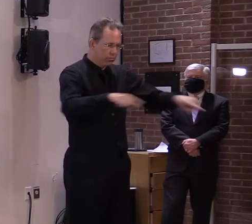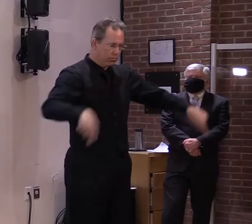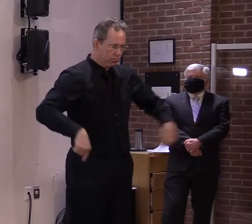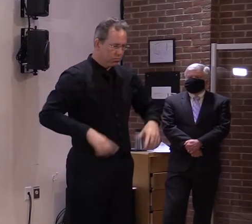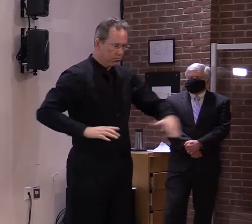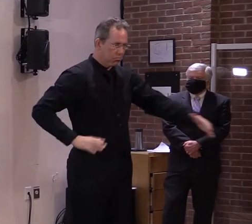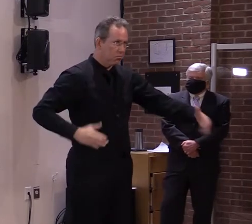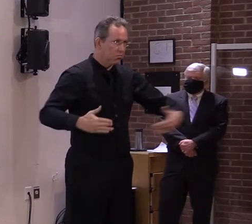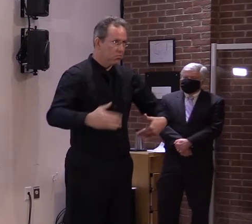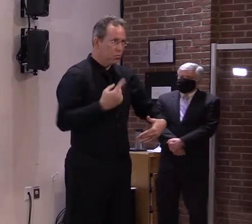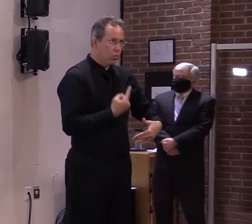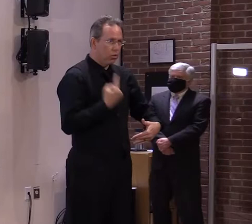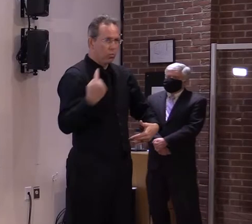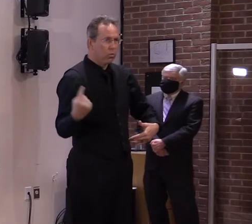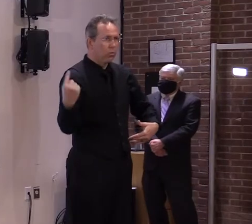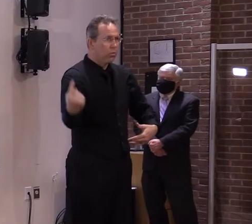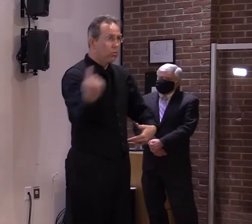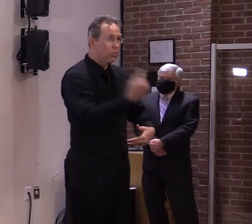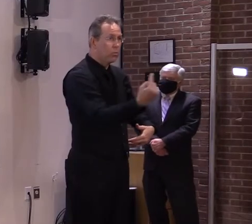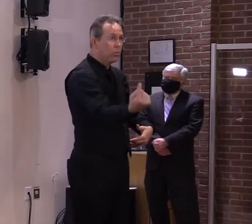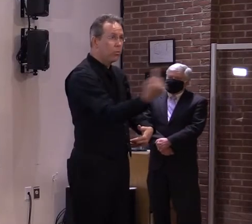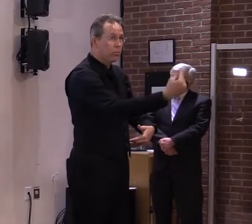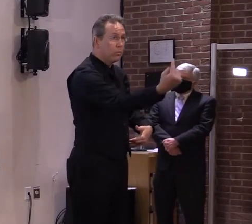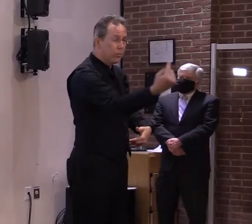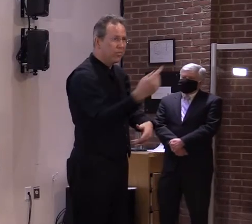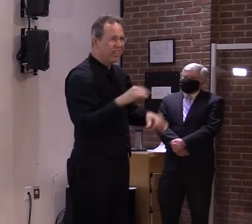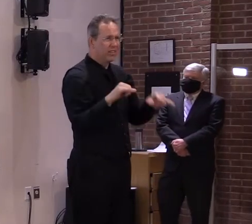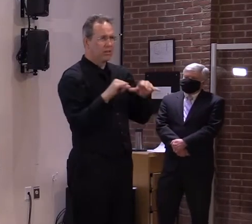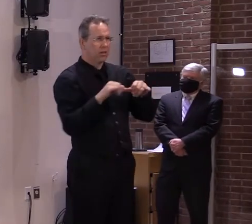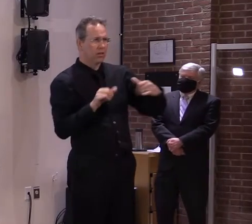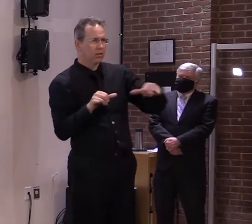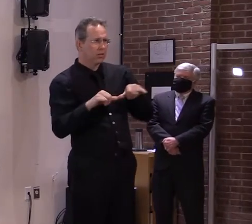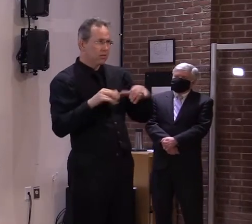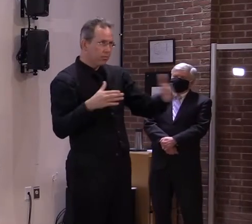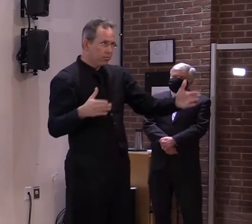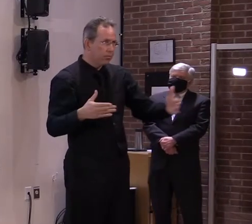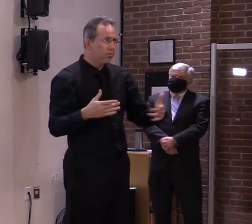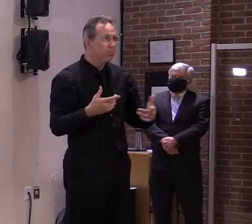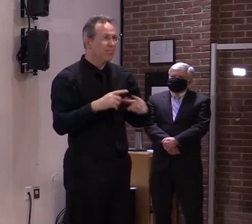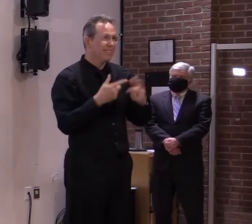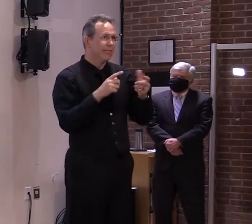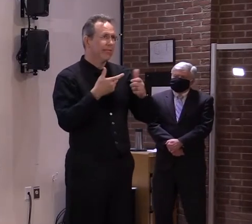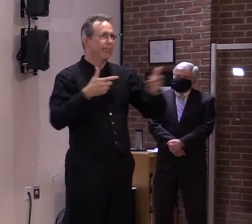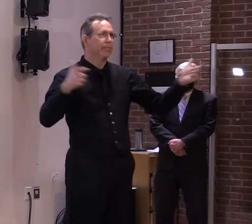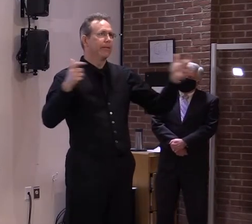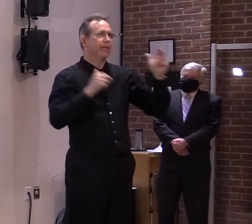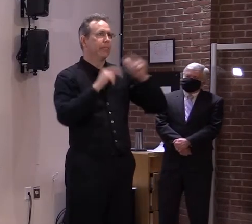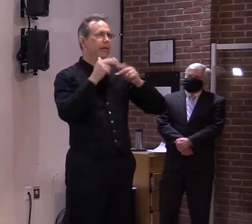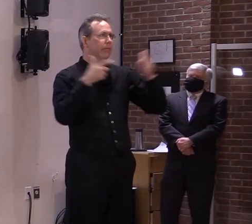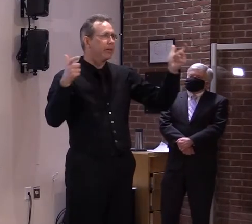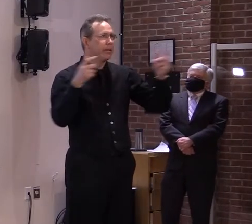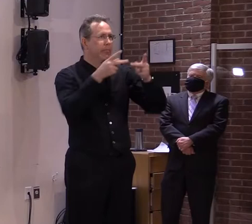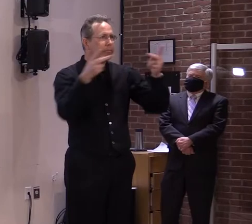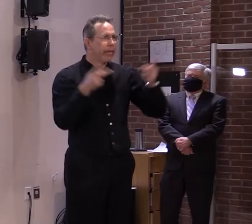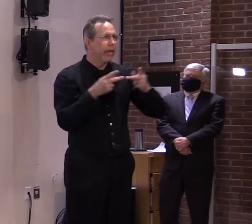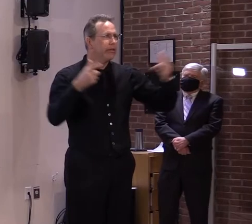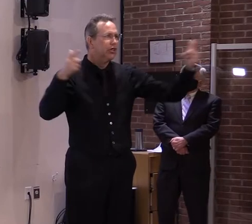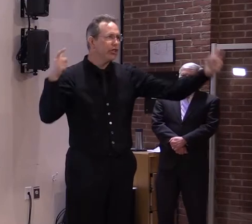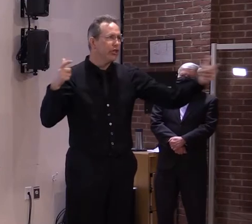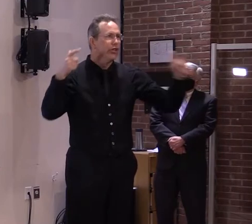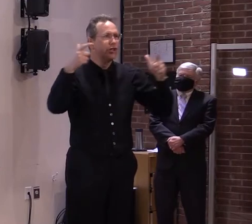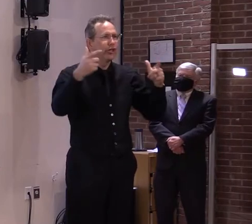if a facility is 15,000 square feet, they can have 150 people inside. But if the facility